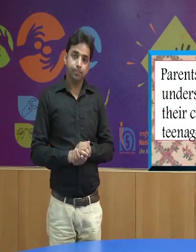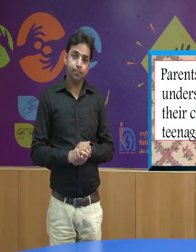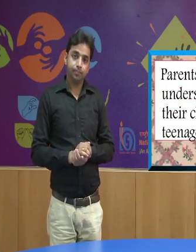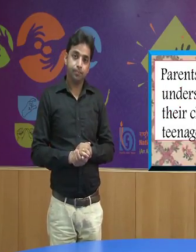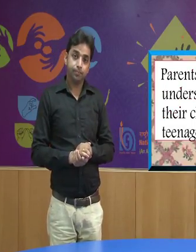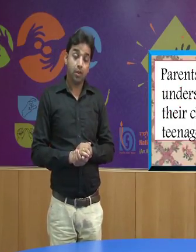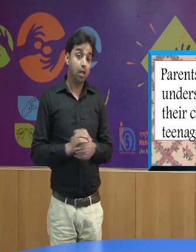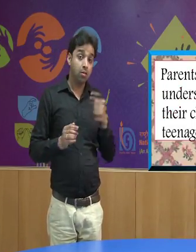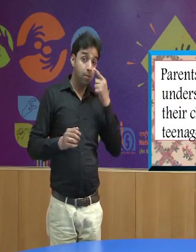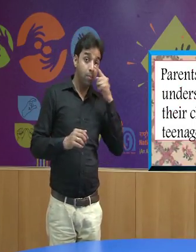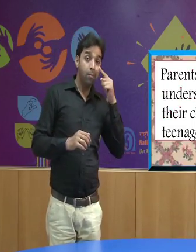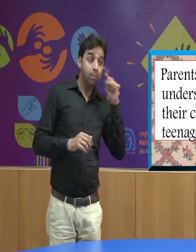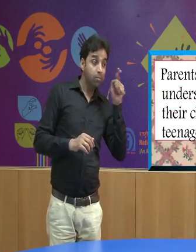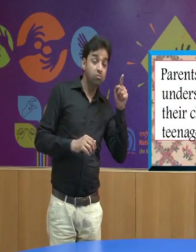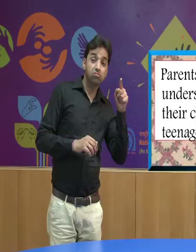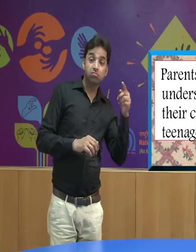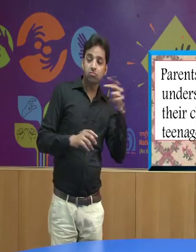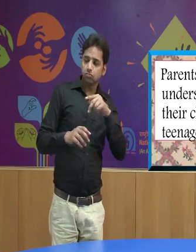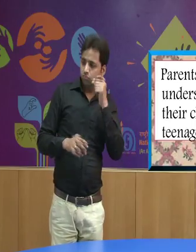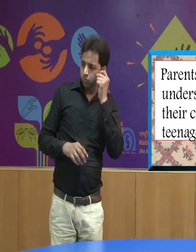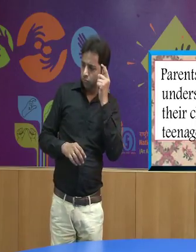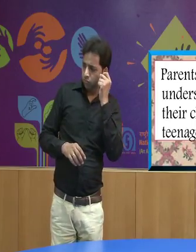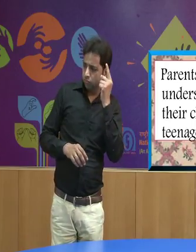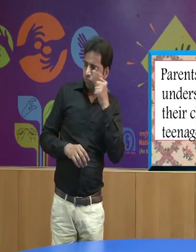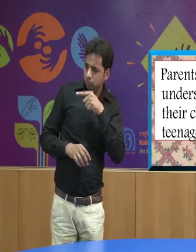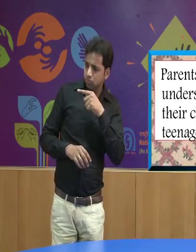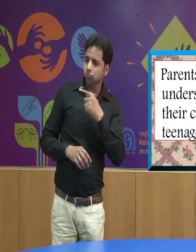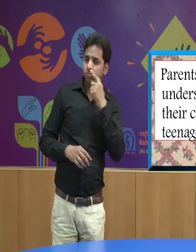The parents have to understand the problem of their children,